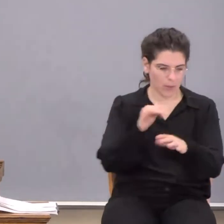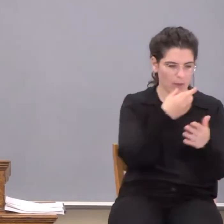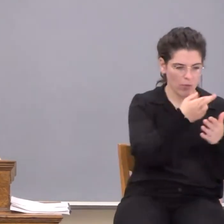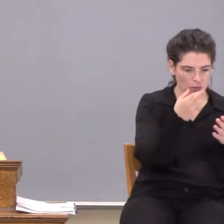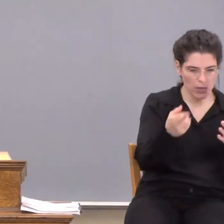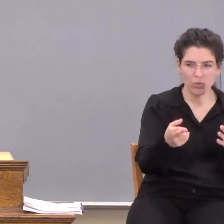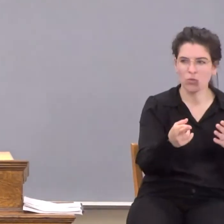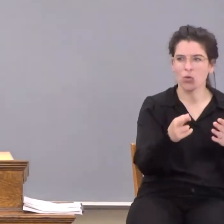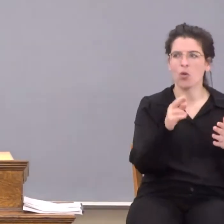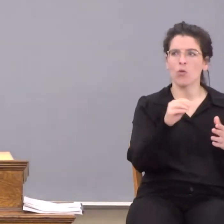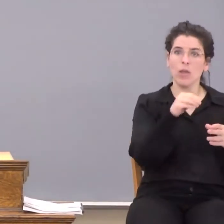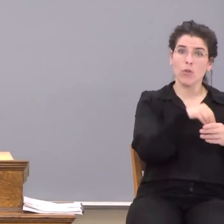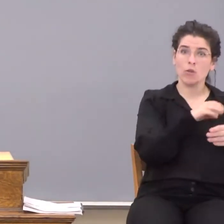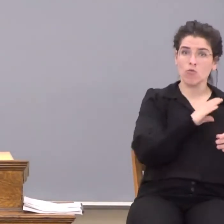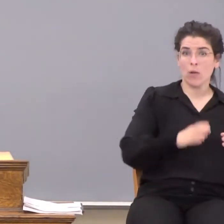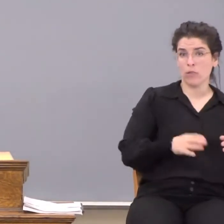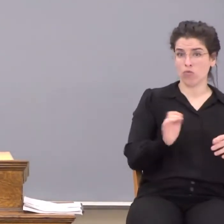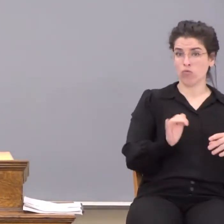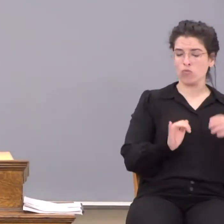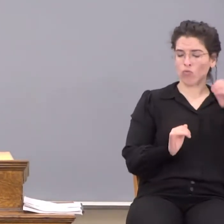and over here? Oh, yeah, they're in Christ too.